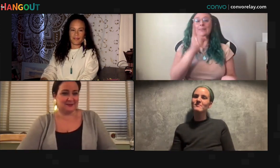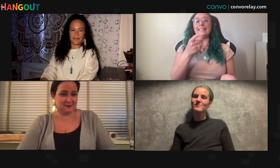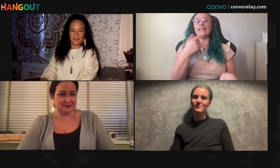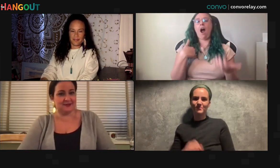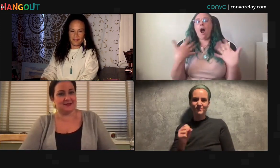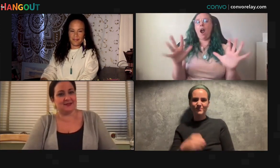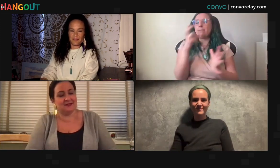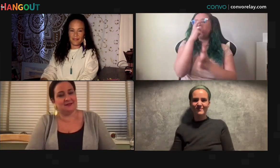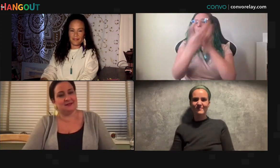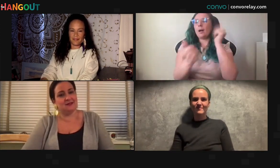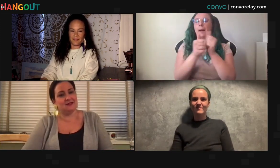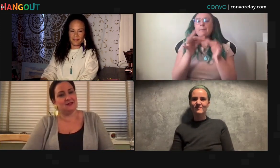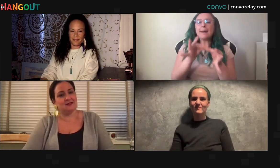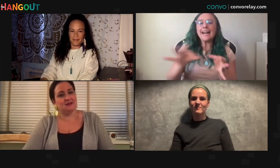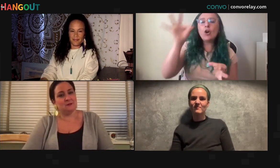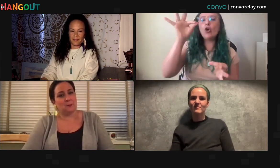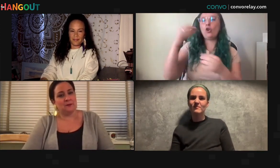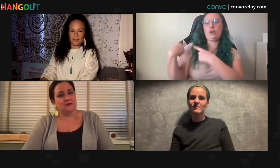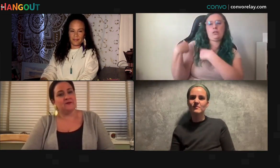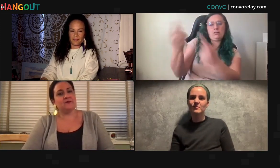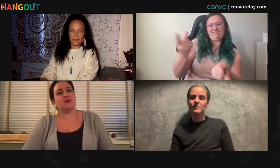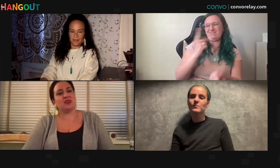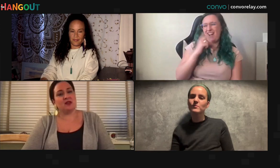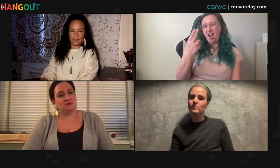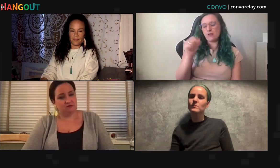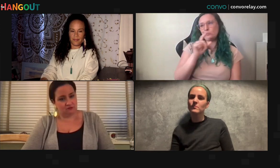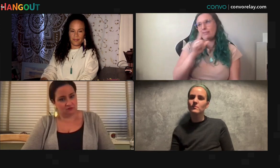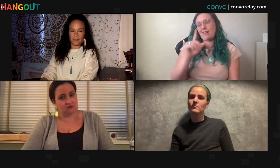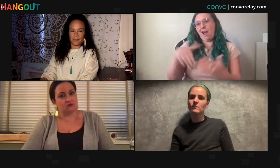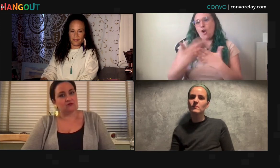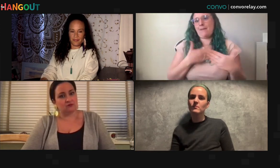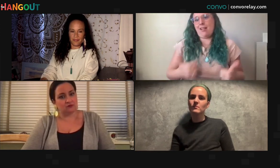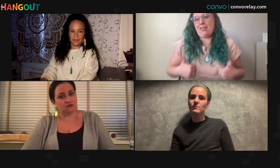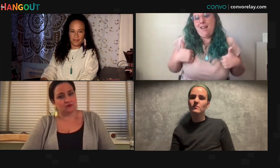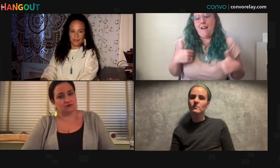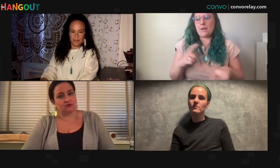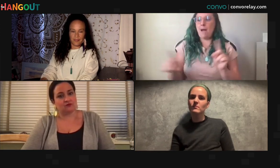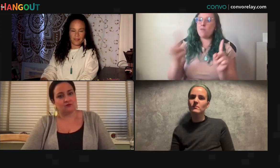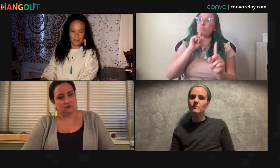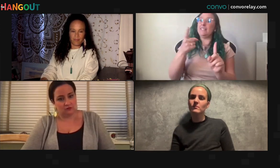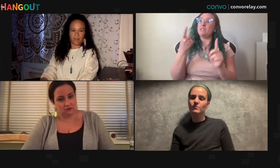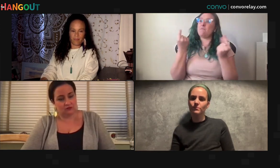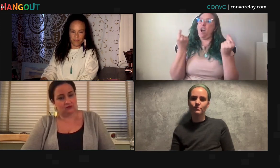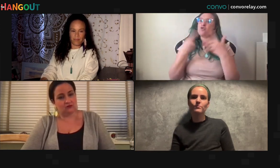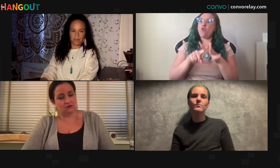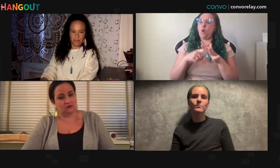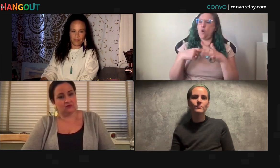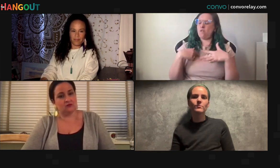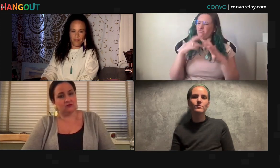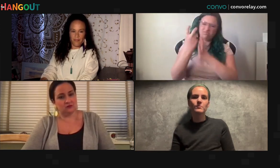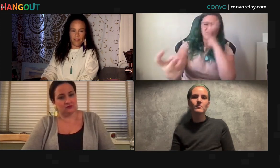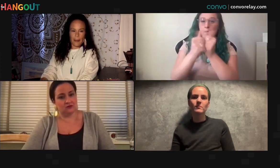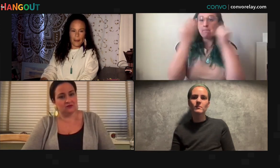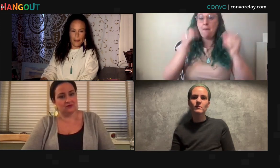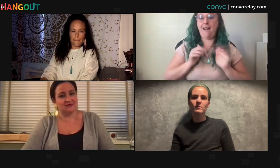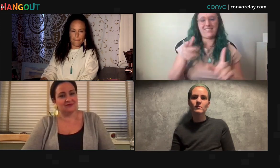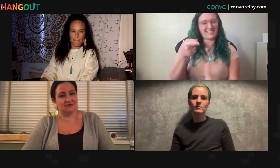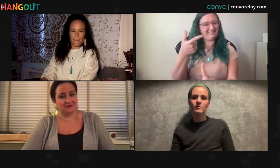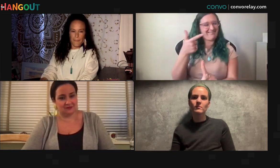journey. And this is Allison here. I have actually been involved since my whole life. I've been very spiritual, but